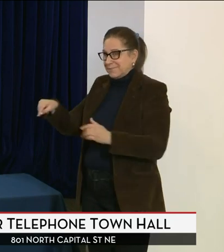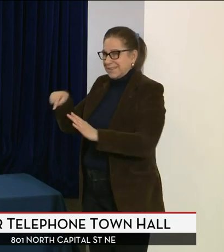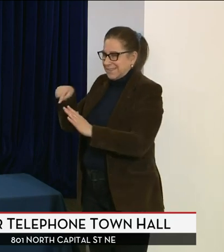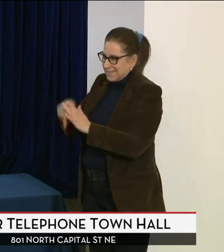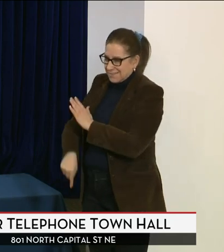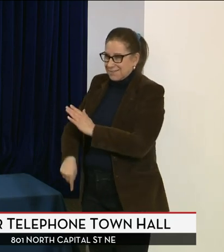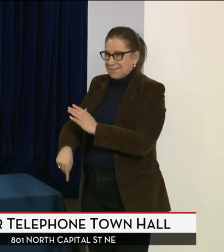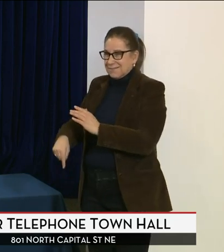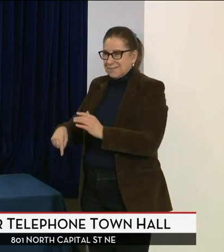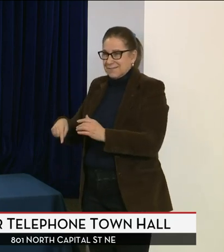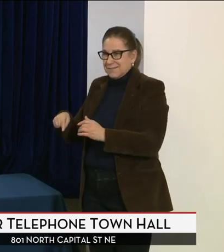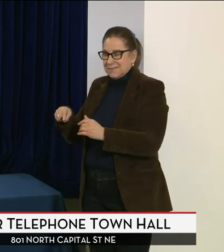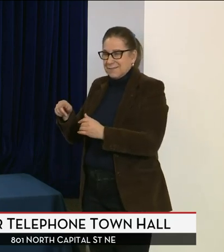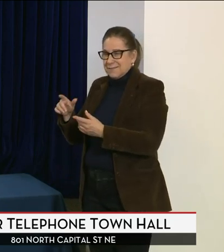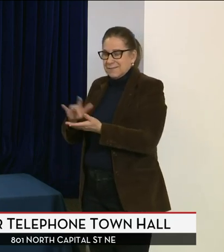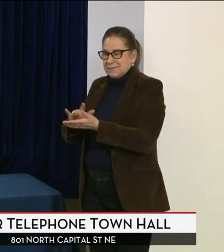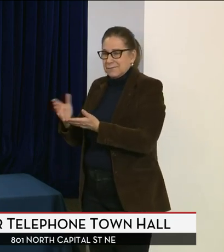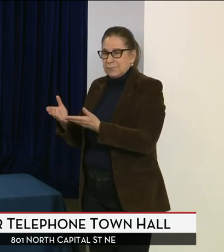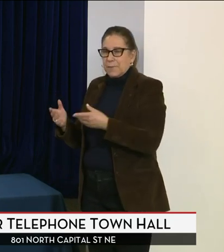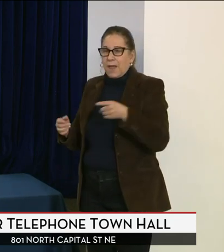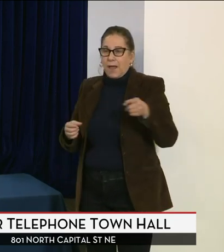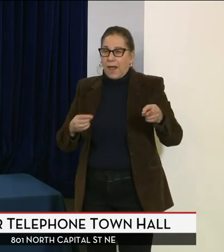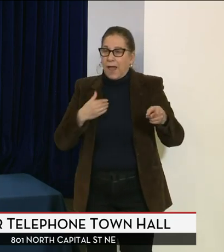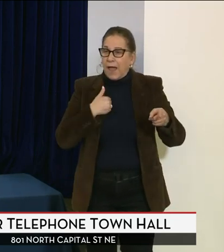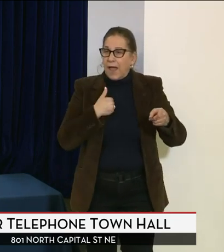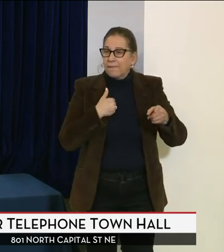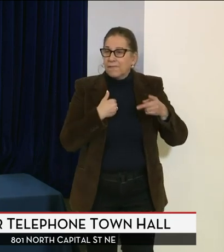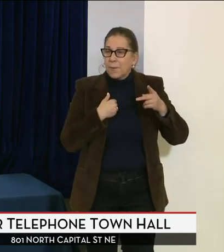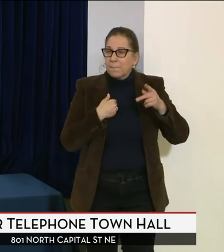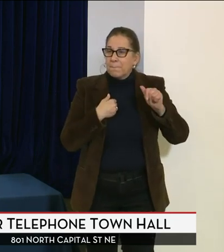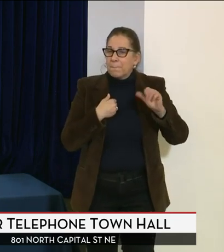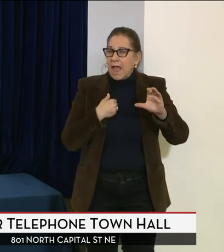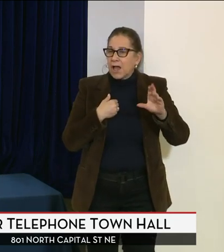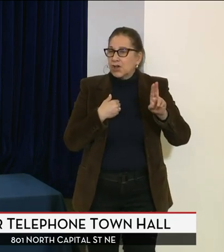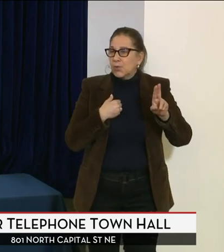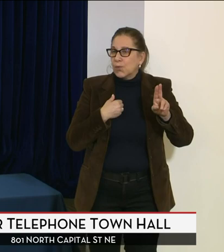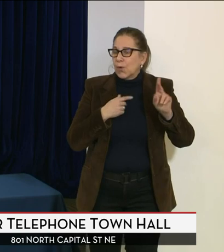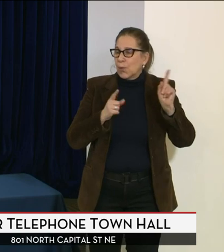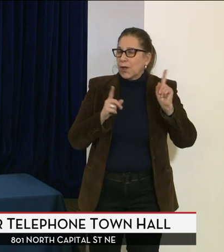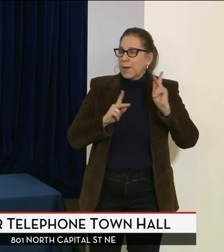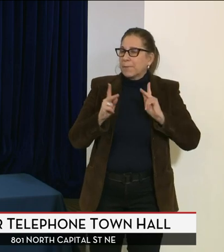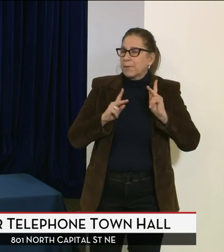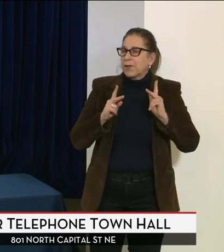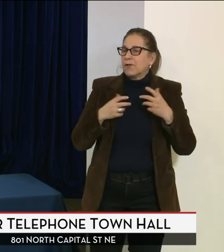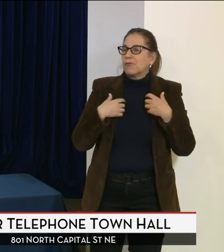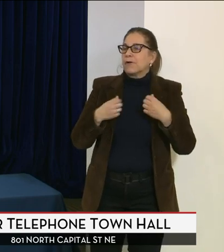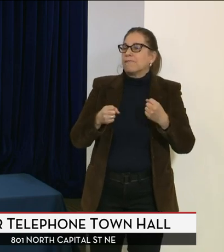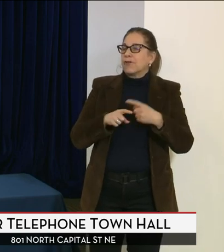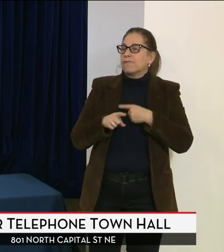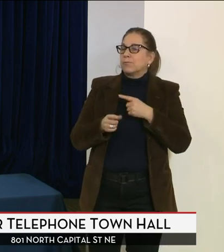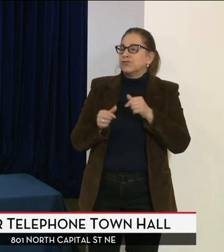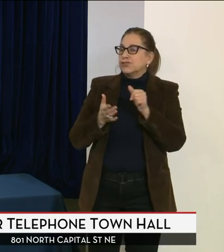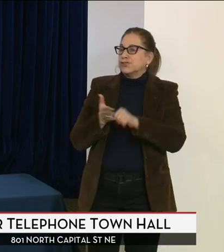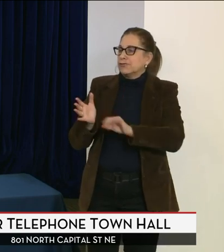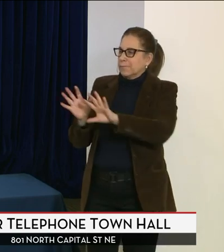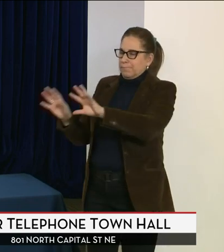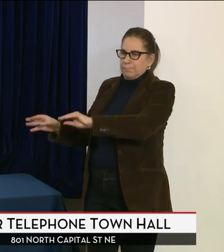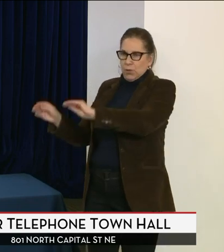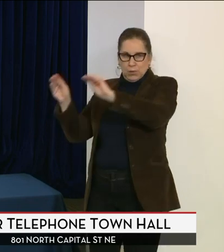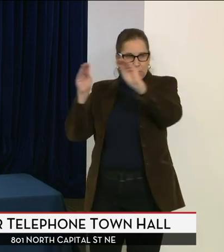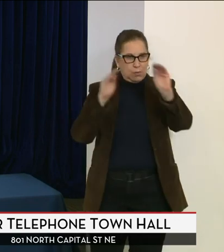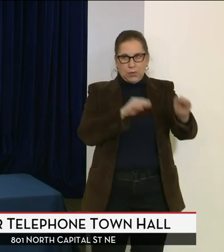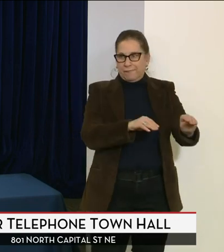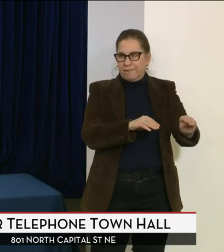post-anesthesia care units or PACUs, where patients would be recovering from surgery, how they could be used for patients who may need intensive